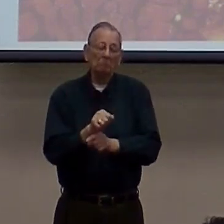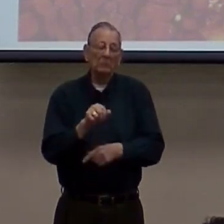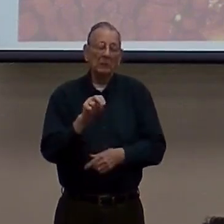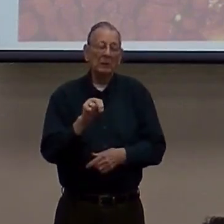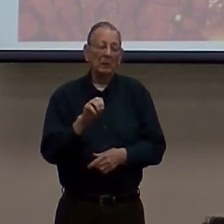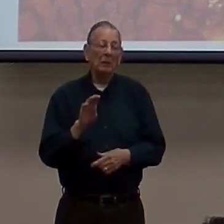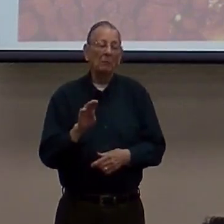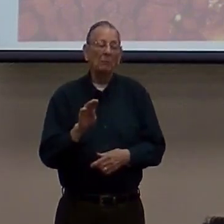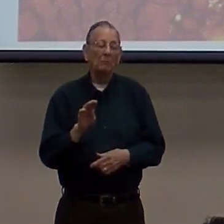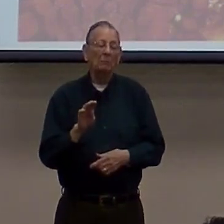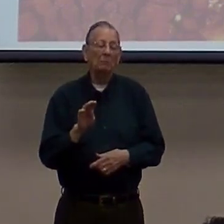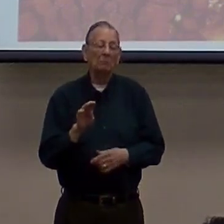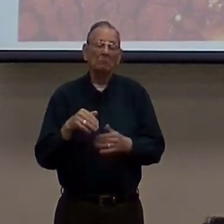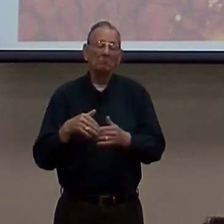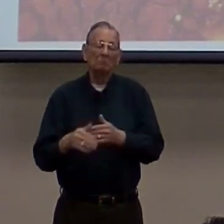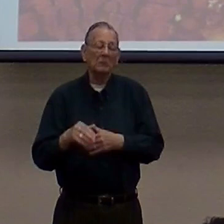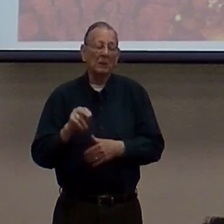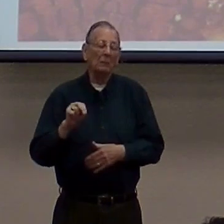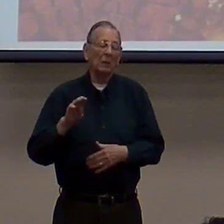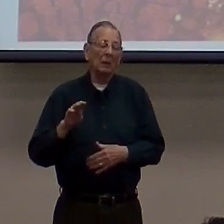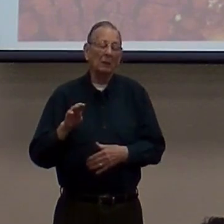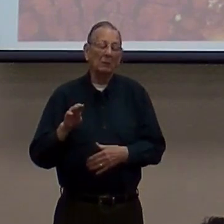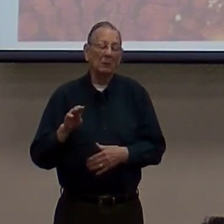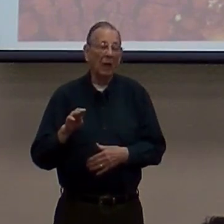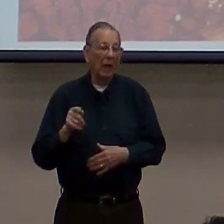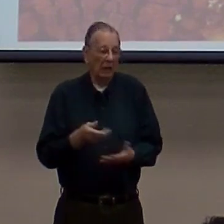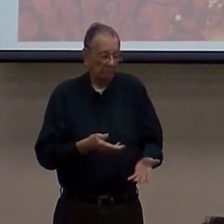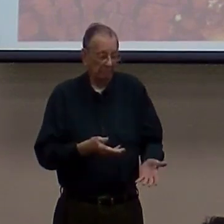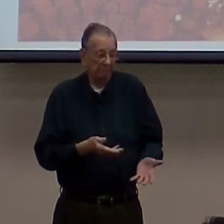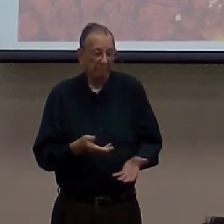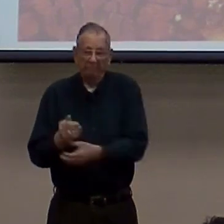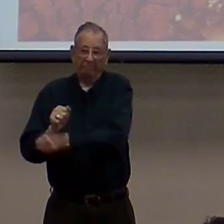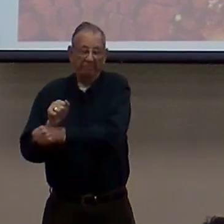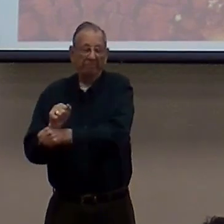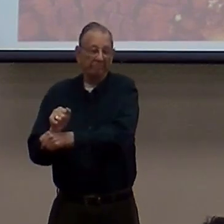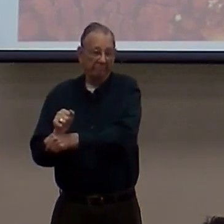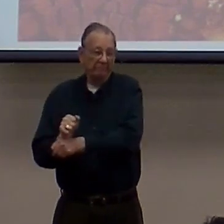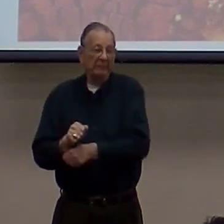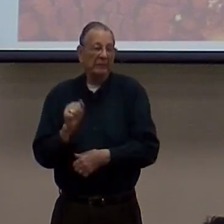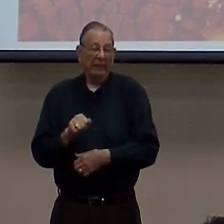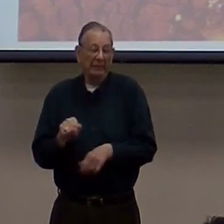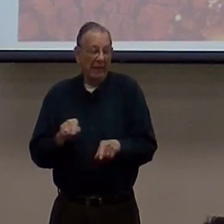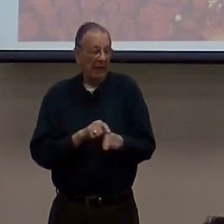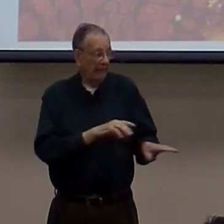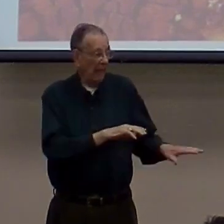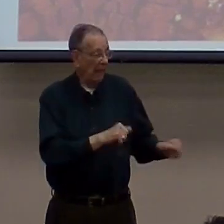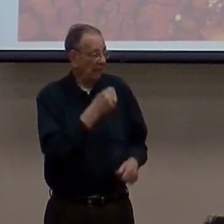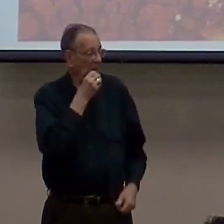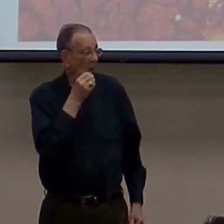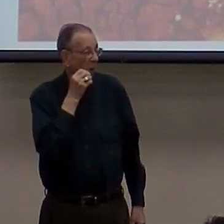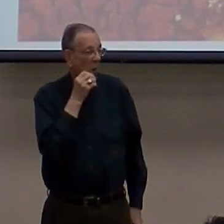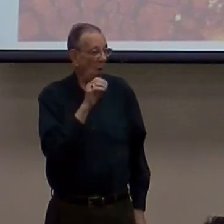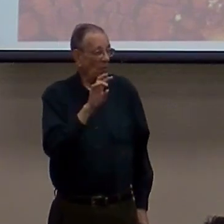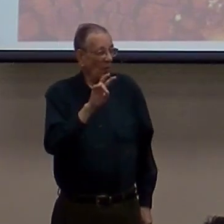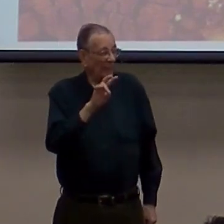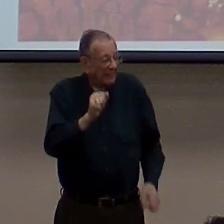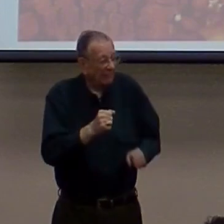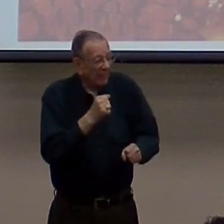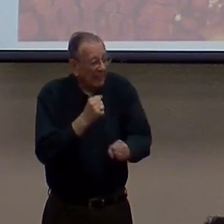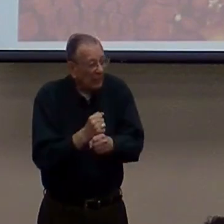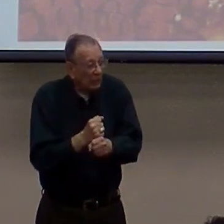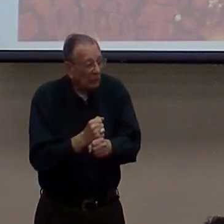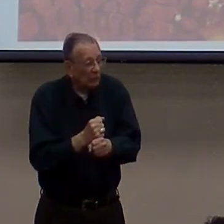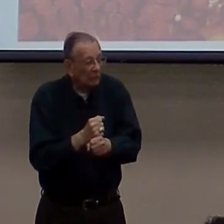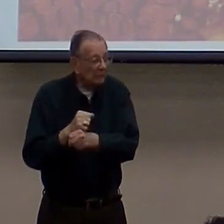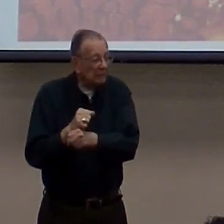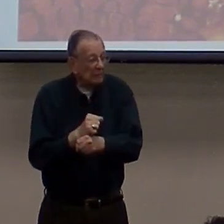Nebuchadnezzar, let's just call him Neb from now on, and been carried away into captivity. And as they leave their homeland for 70 years of